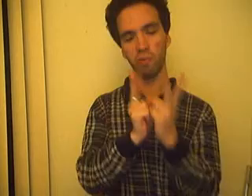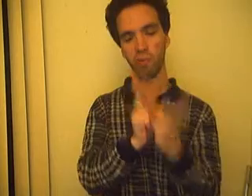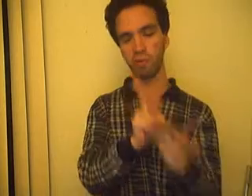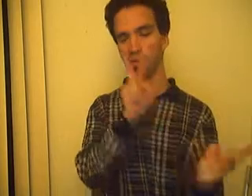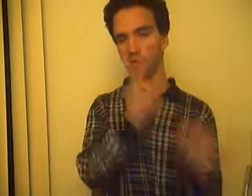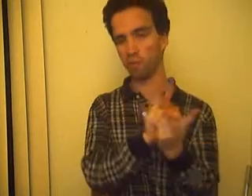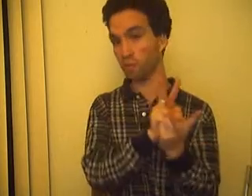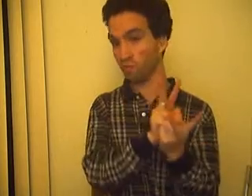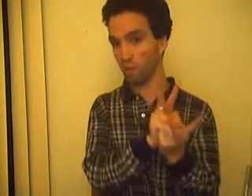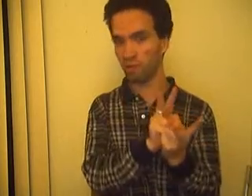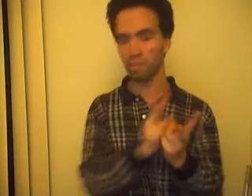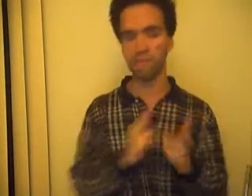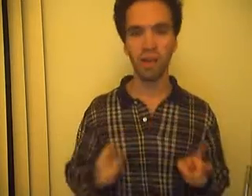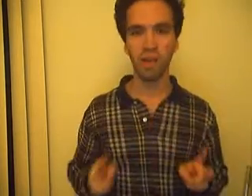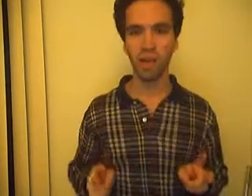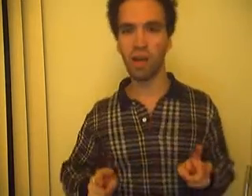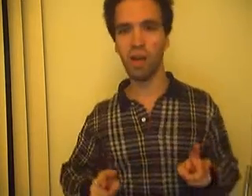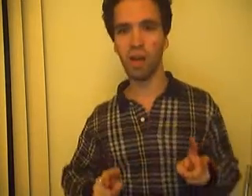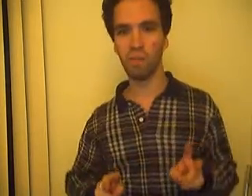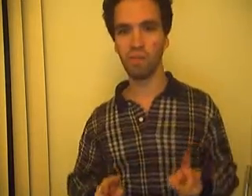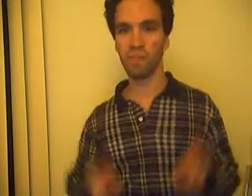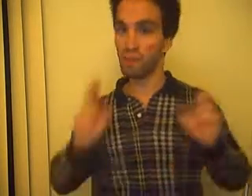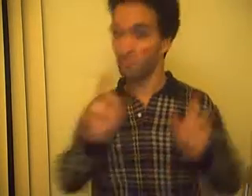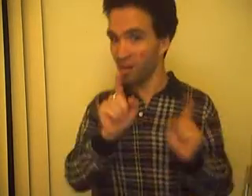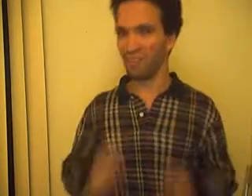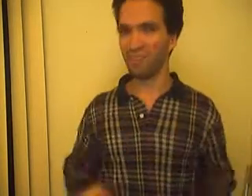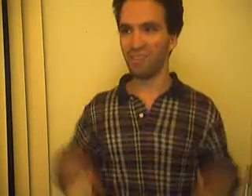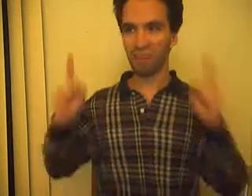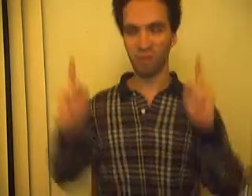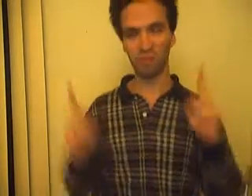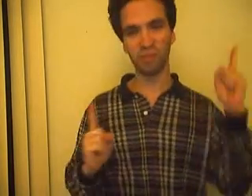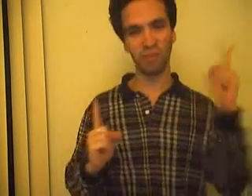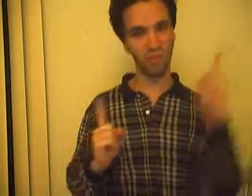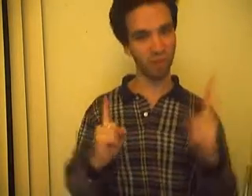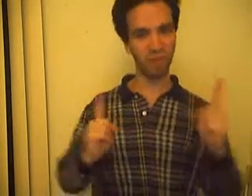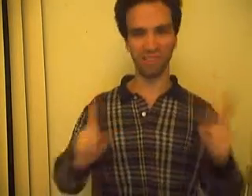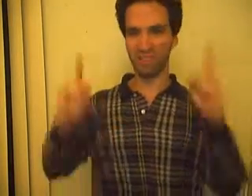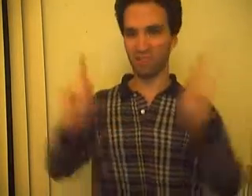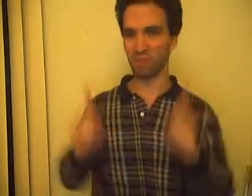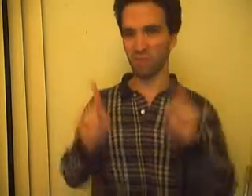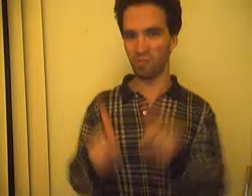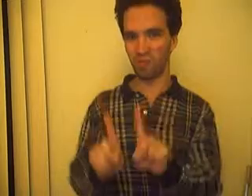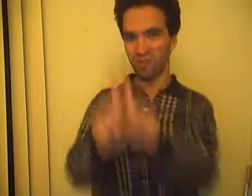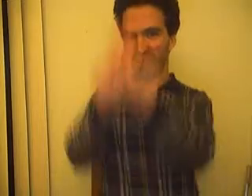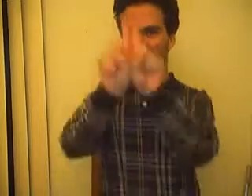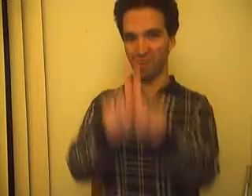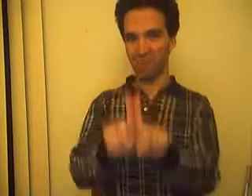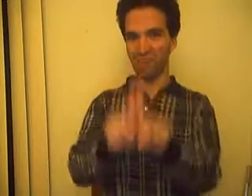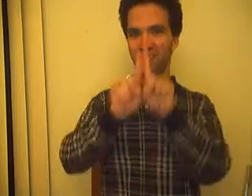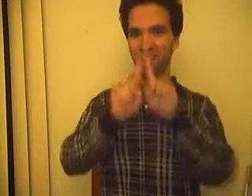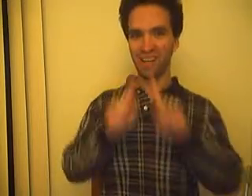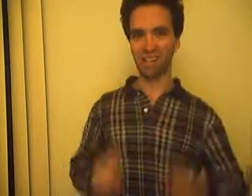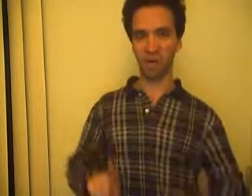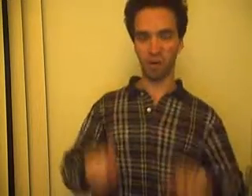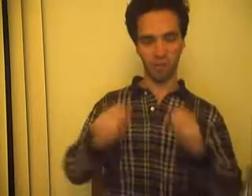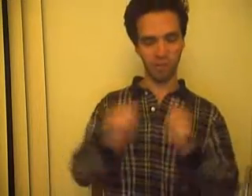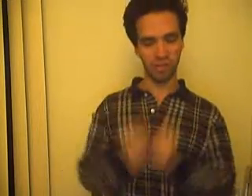because this means fuck. But you can have 1 person meet 1 person, 1, 1, 1. Anyway, so